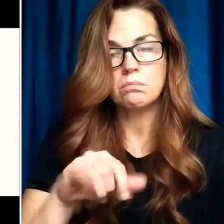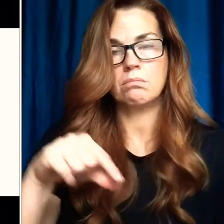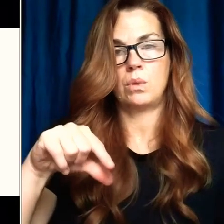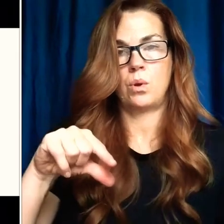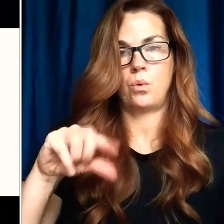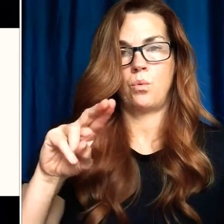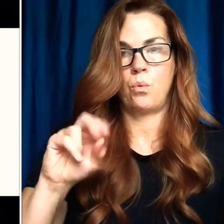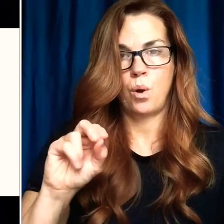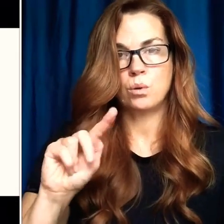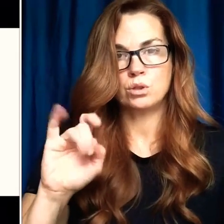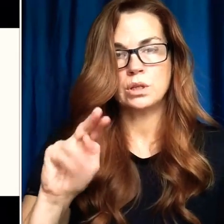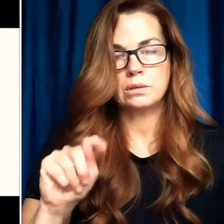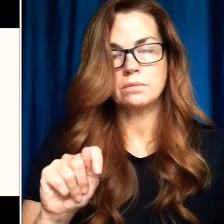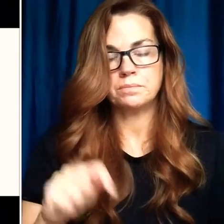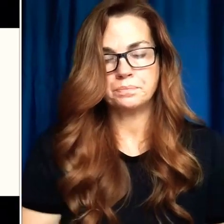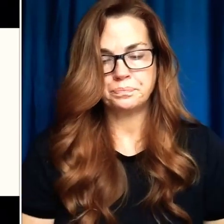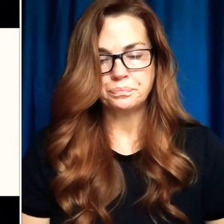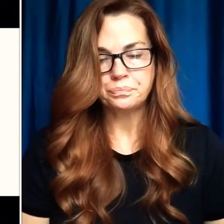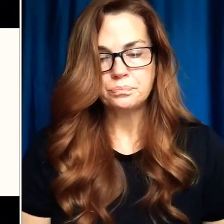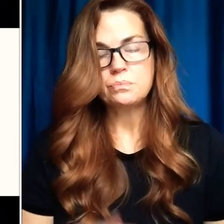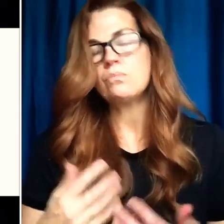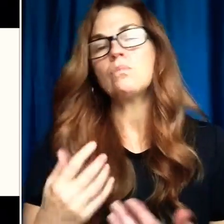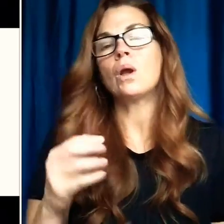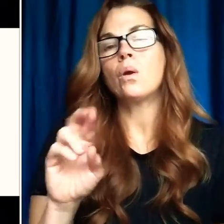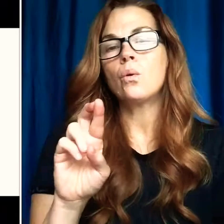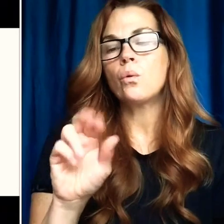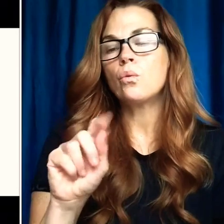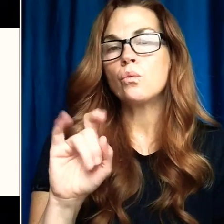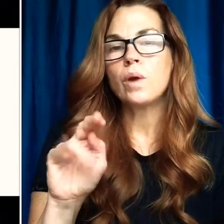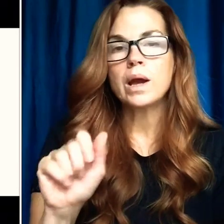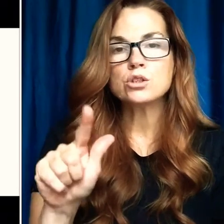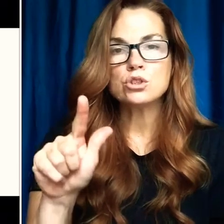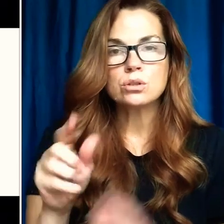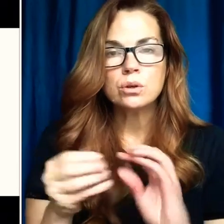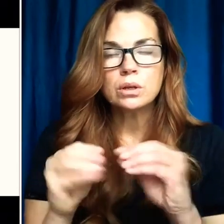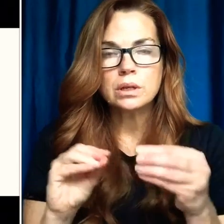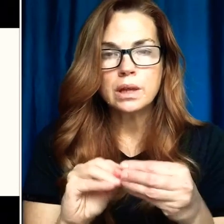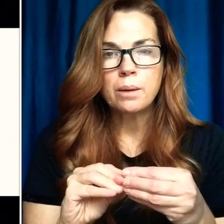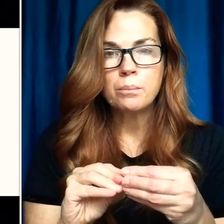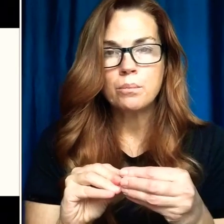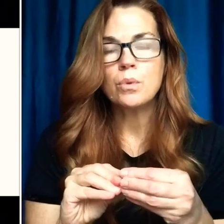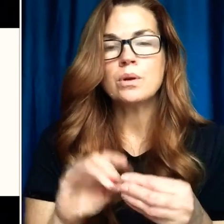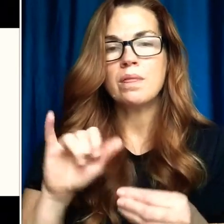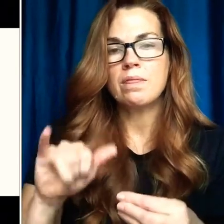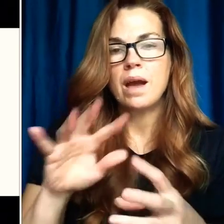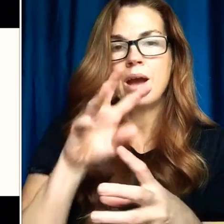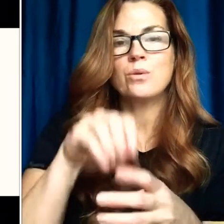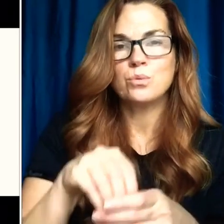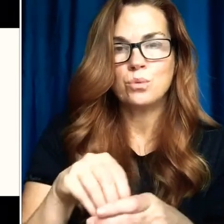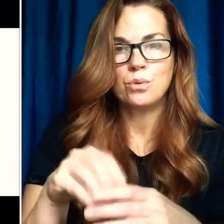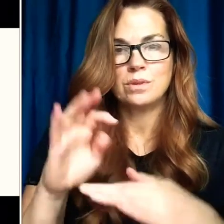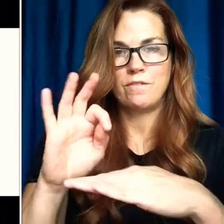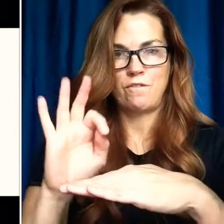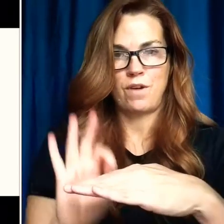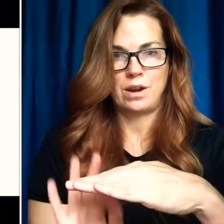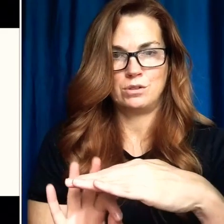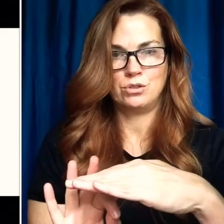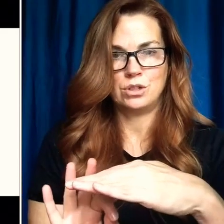that can be expressed as a fraction. And since you know a fraction is a division problem, and the solution